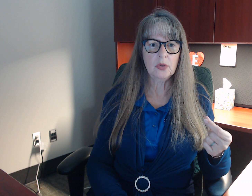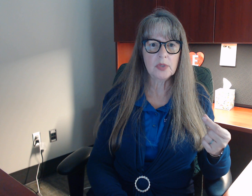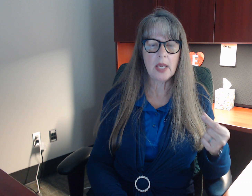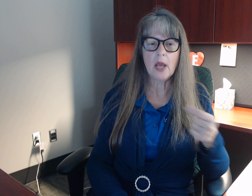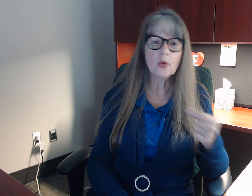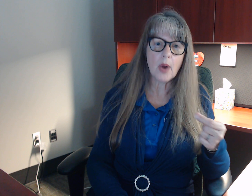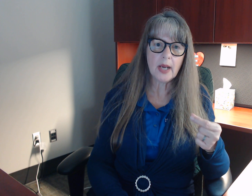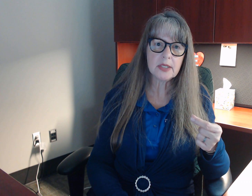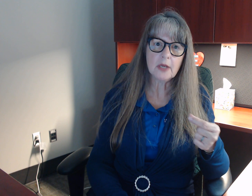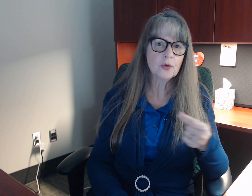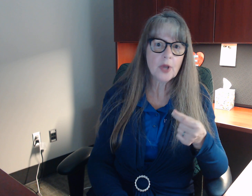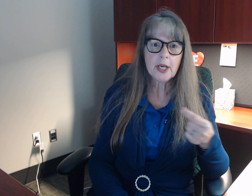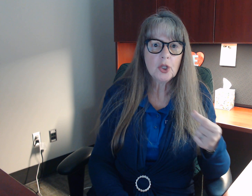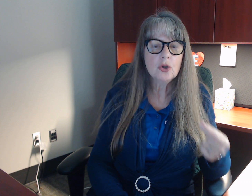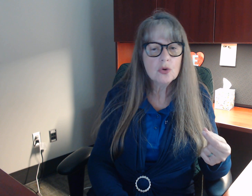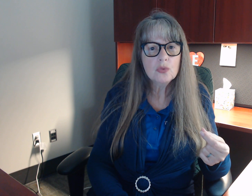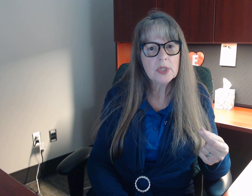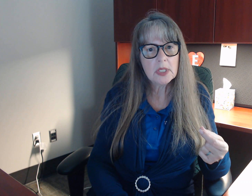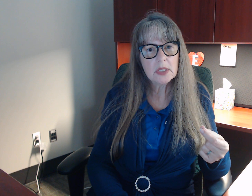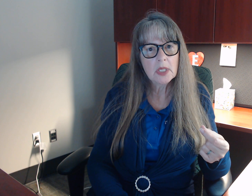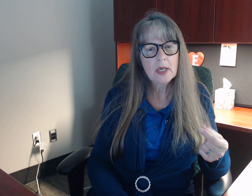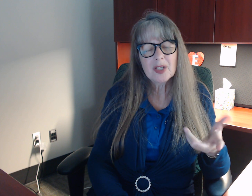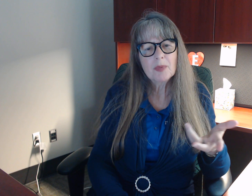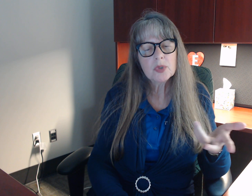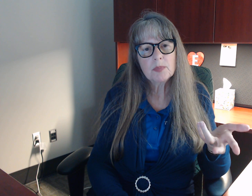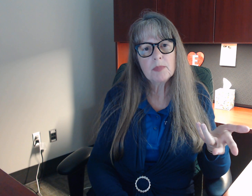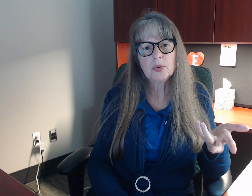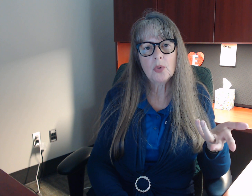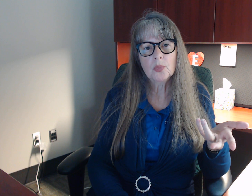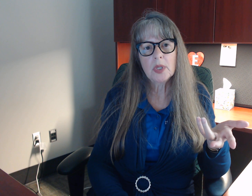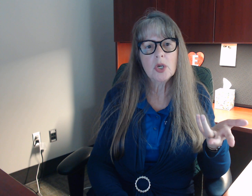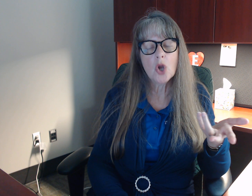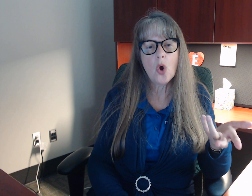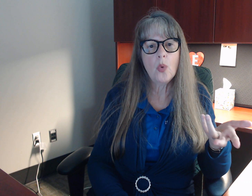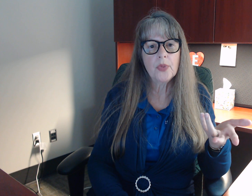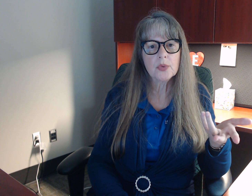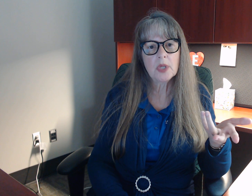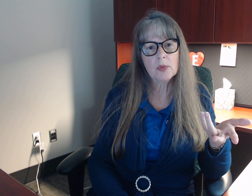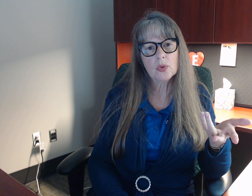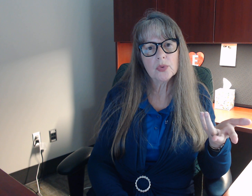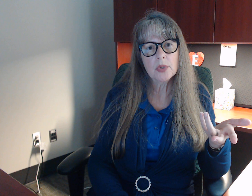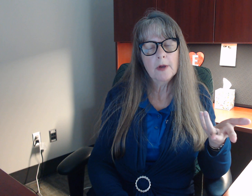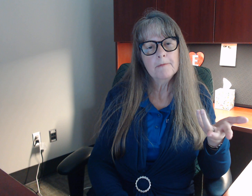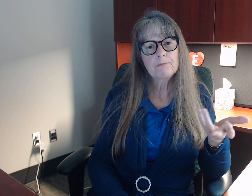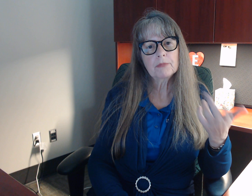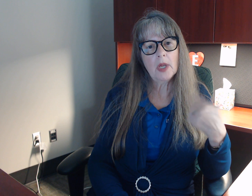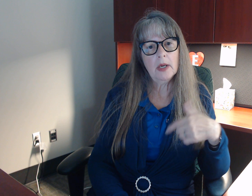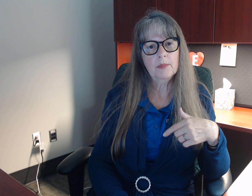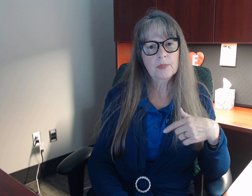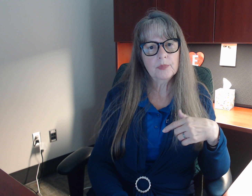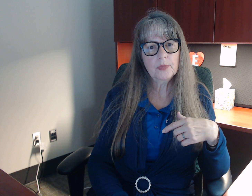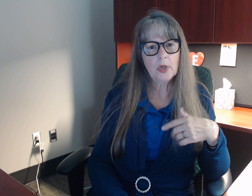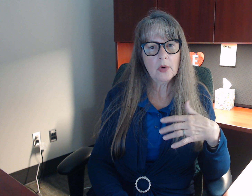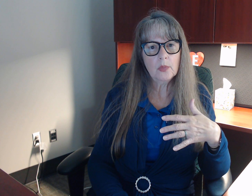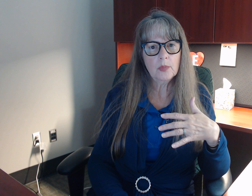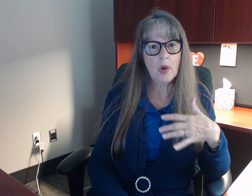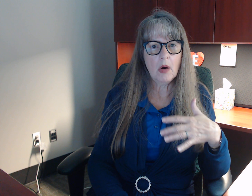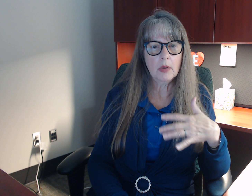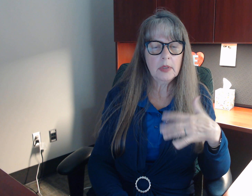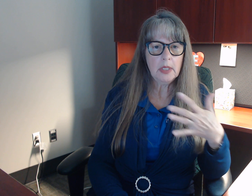that. Otherwise, if you're not going to use it, because most people don't really know what those chemical, um, you know,